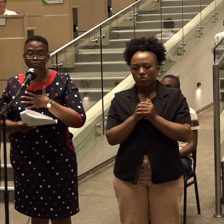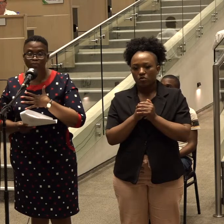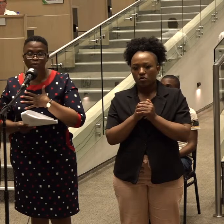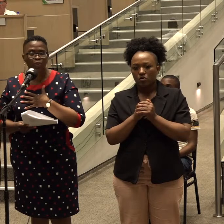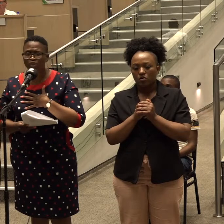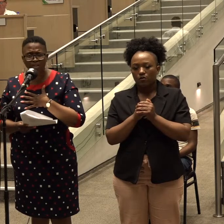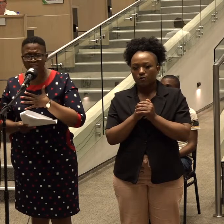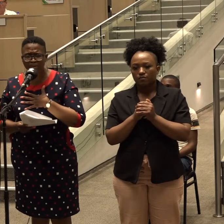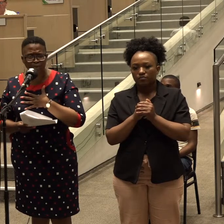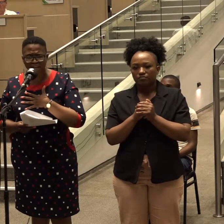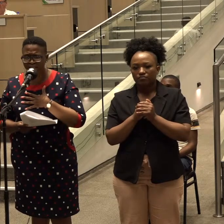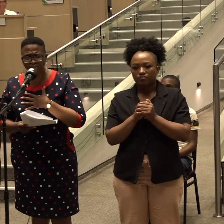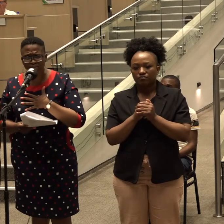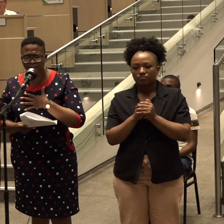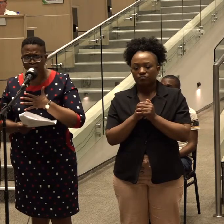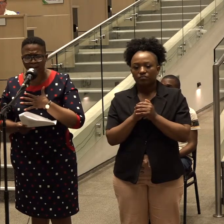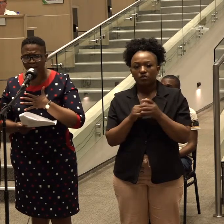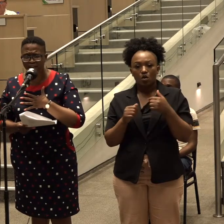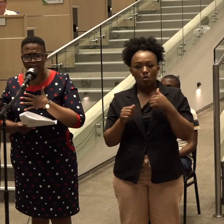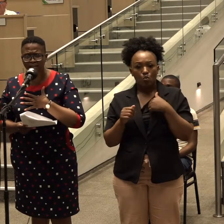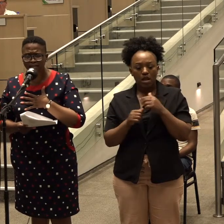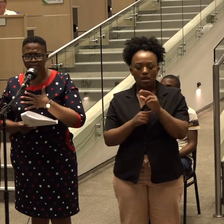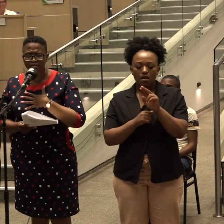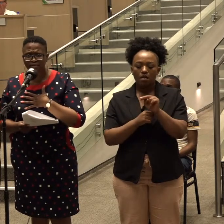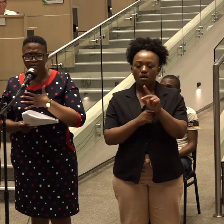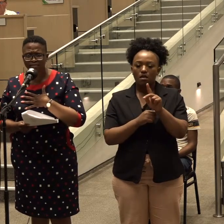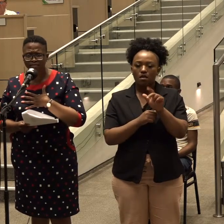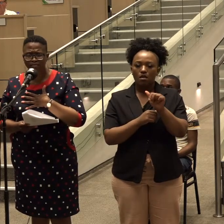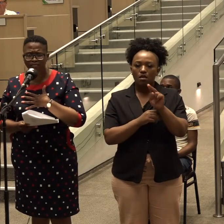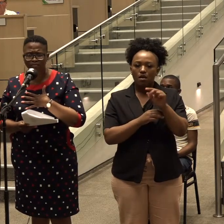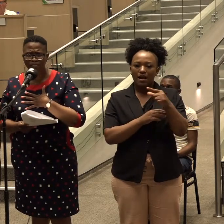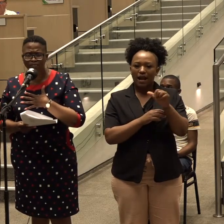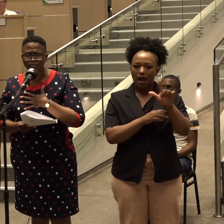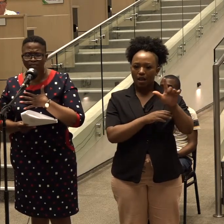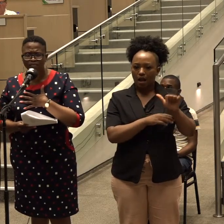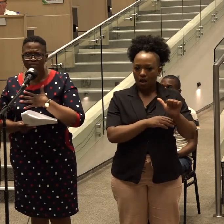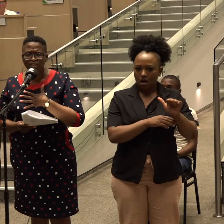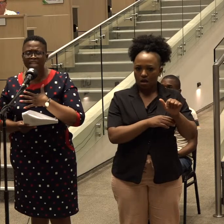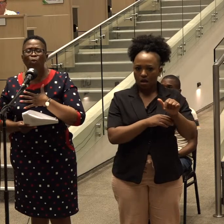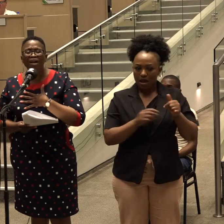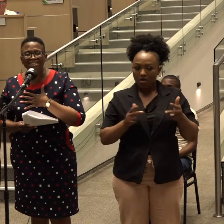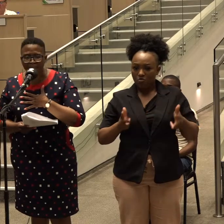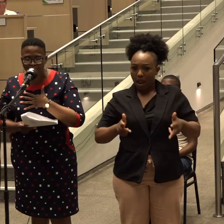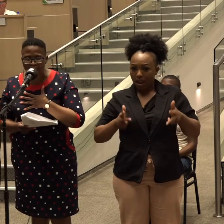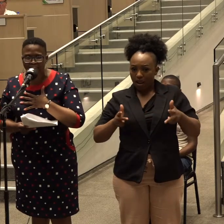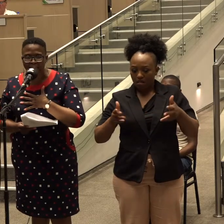we don't we don't as soon as I guess